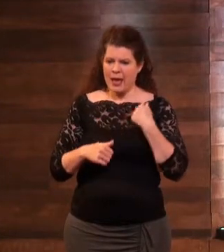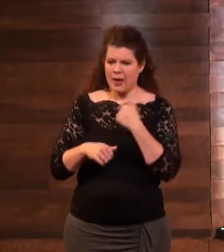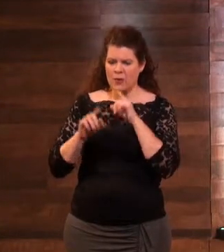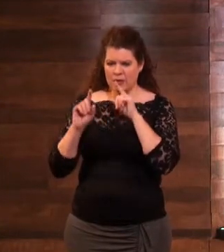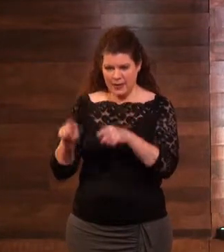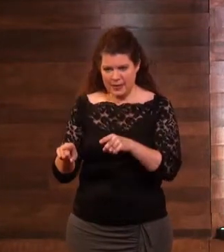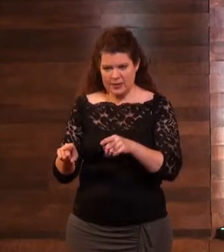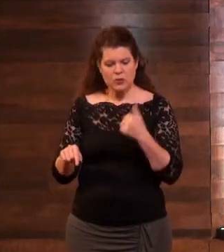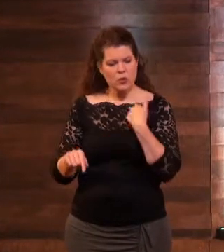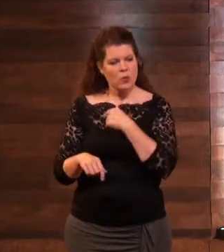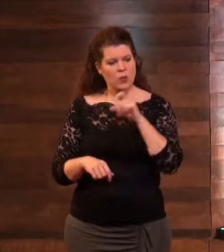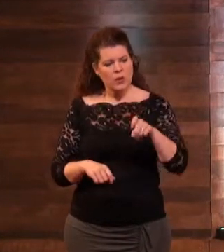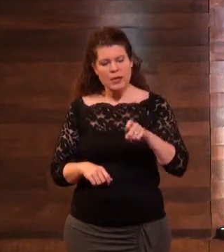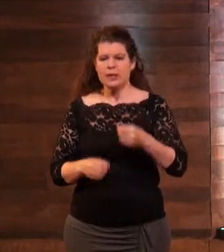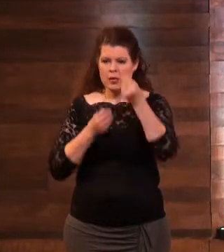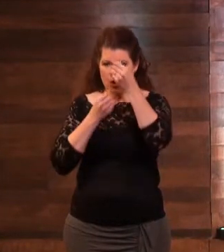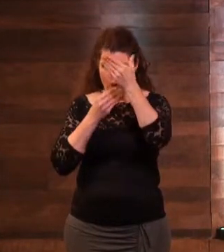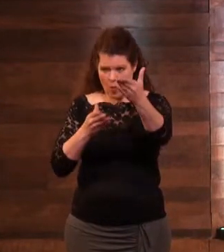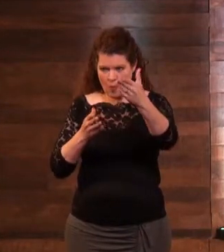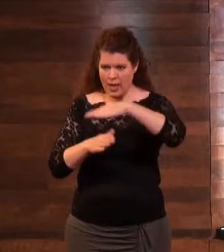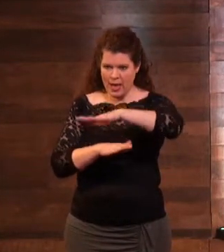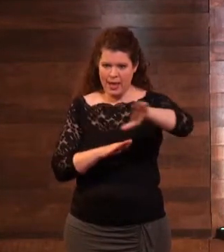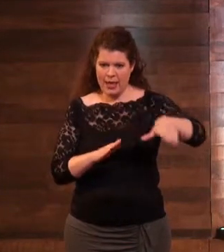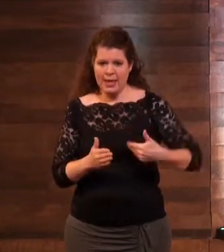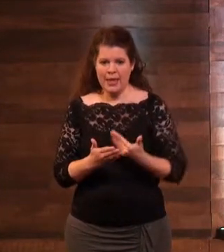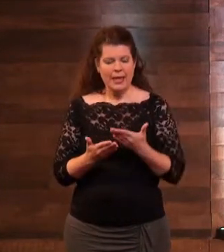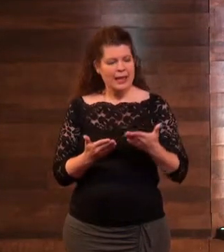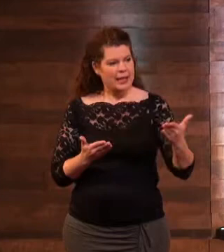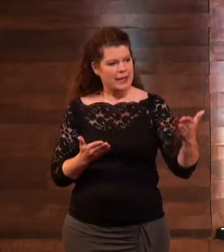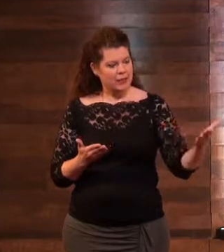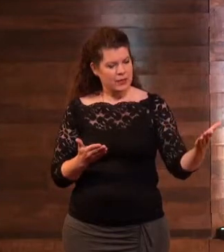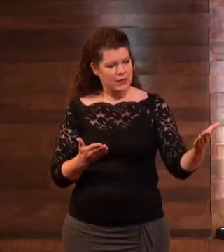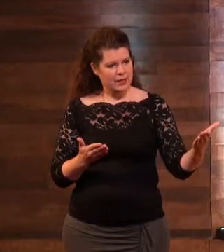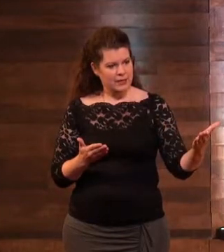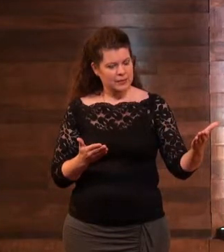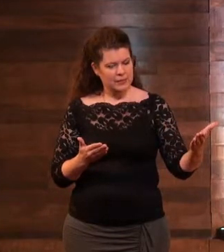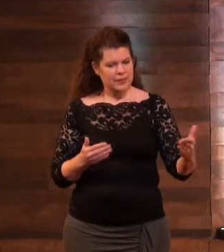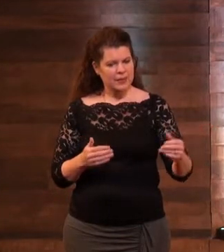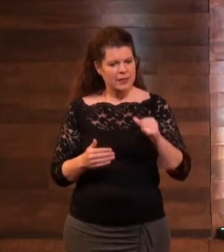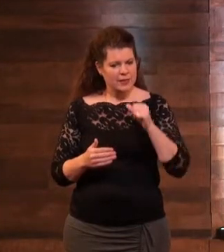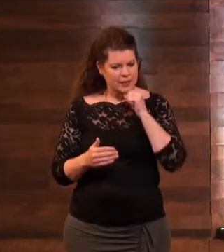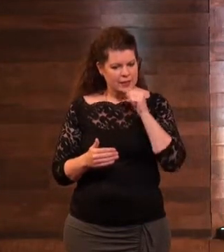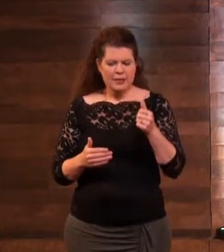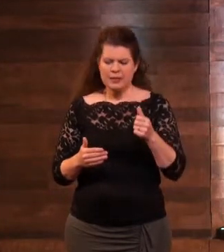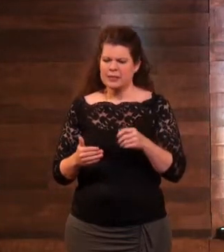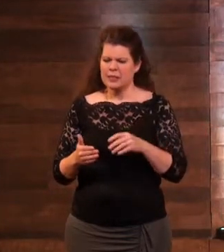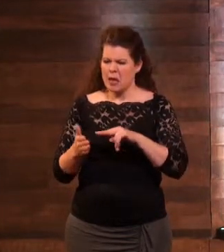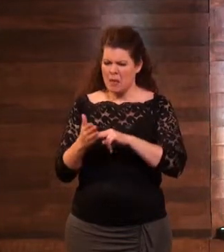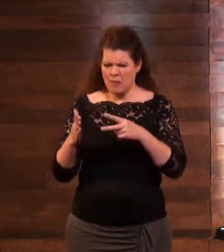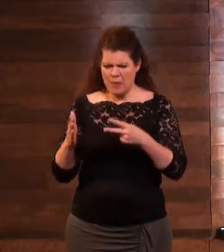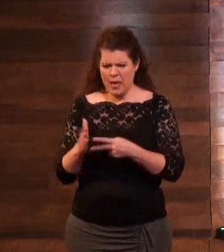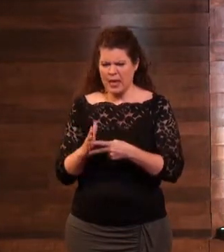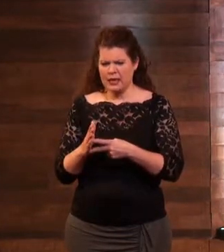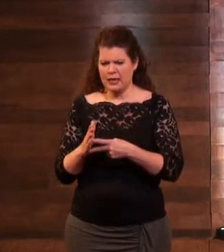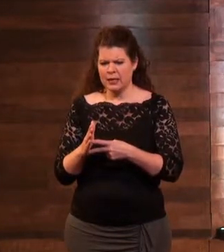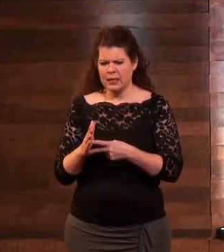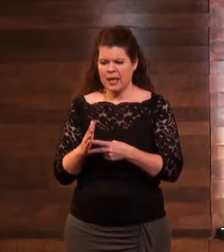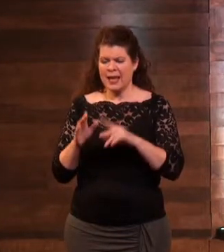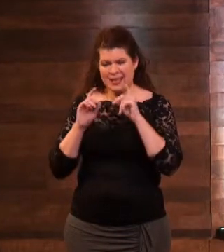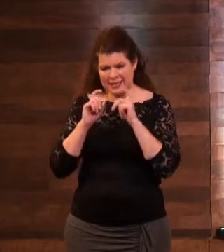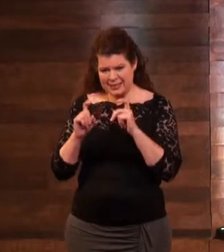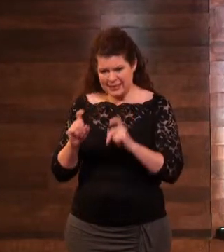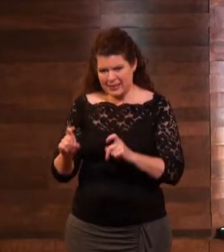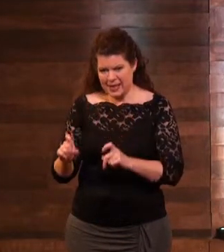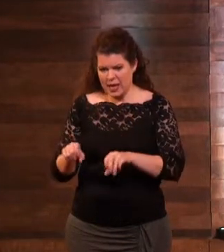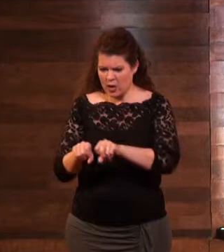to obey in everything. Now, just to state the obvious, he's not talking about moral or ethical issues or anything contrary